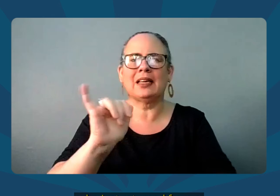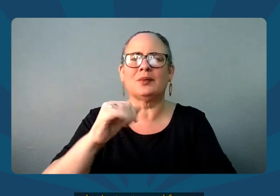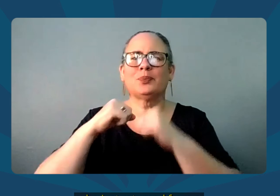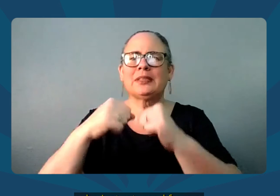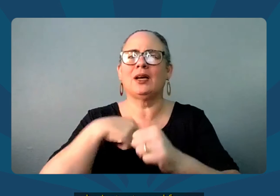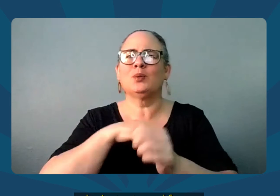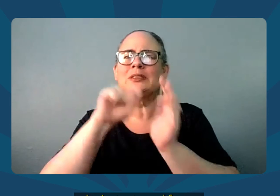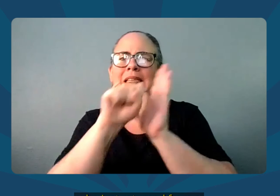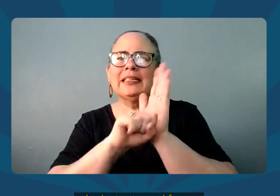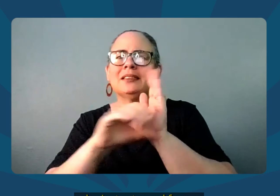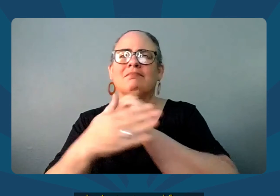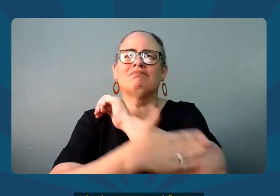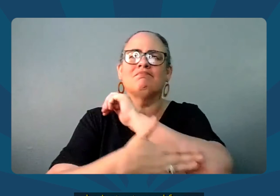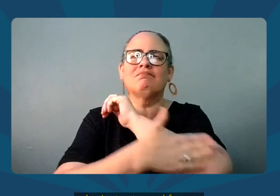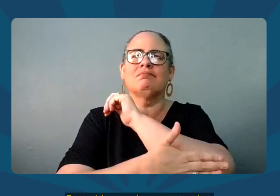Middle East,